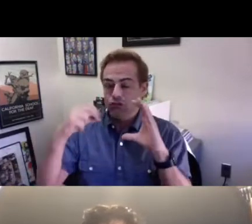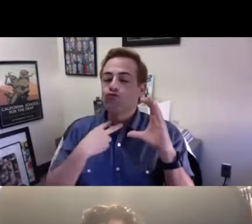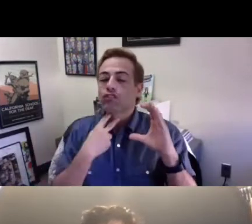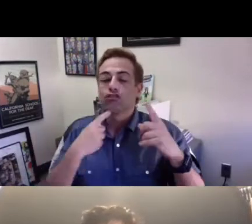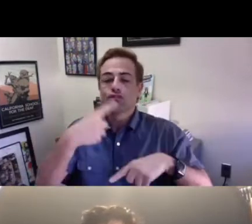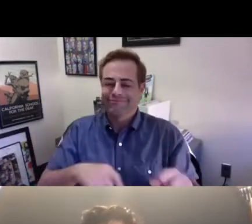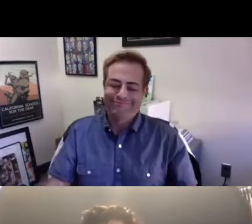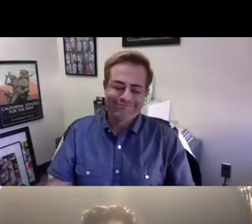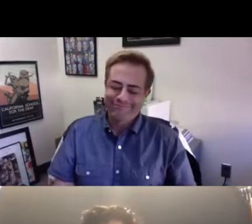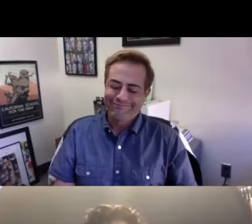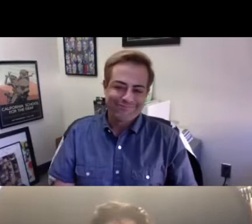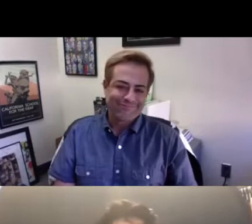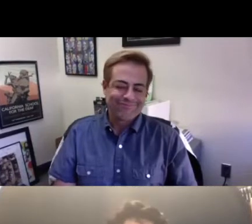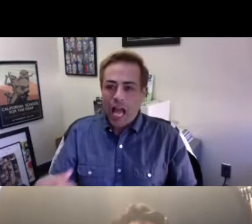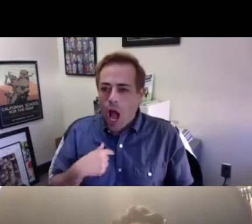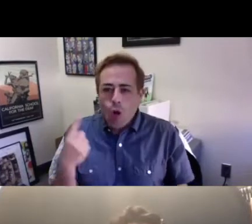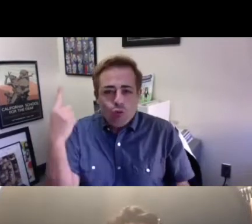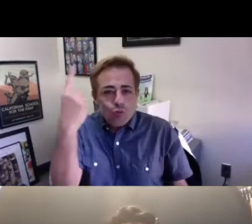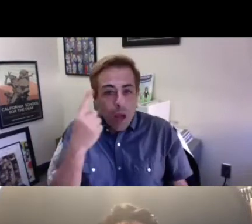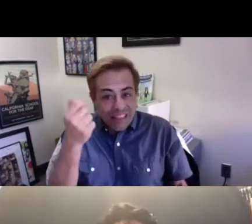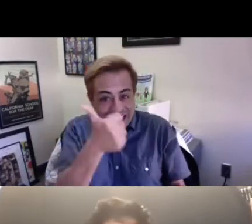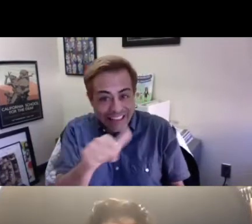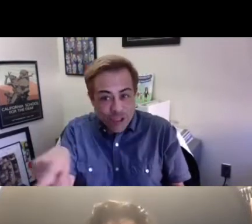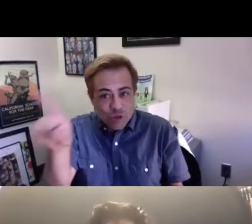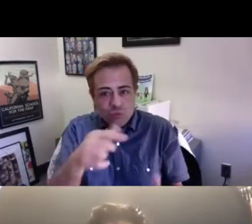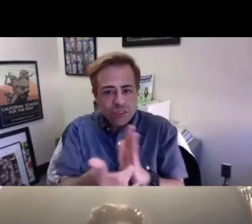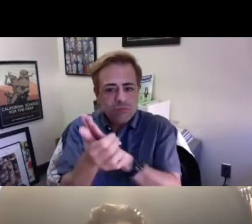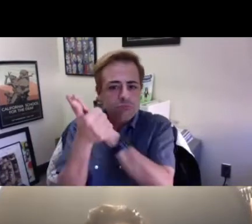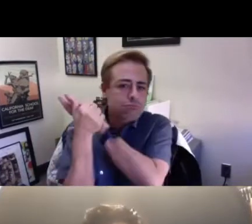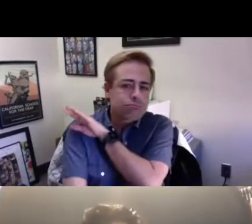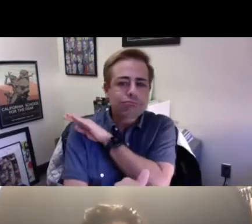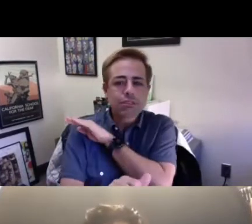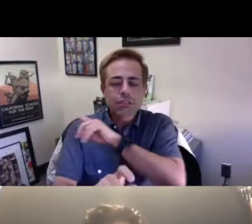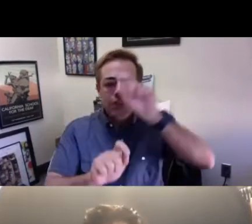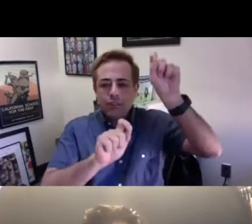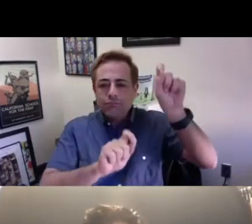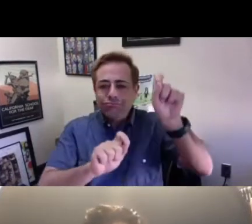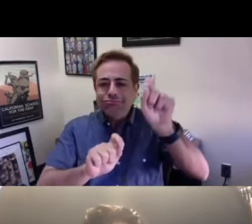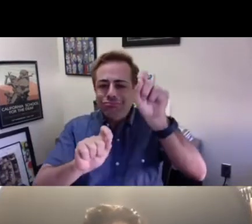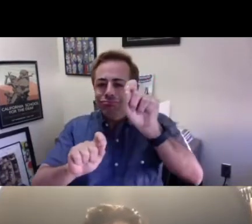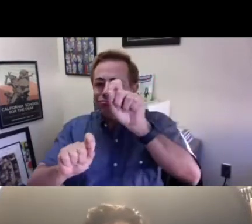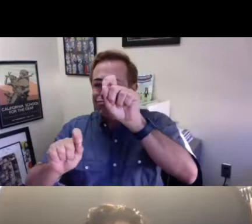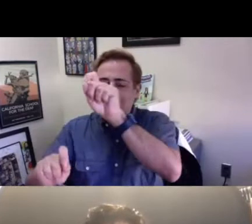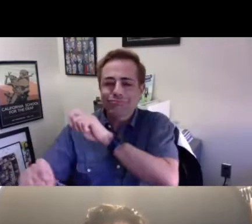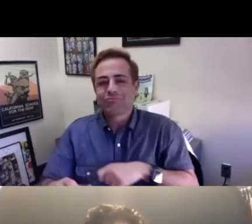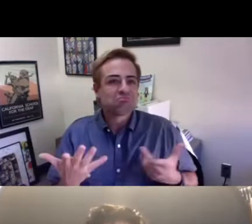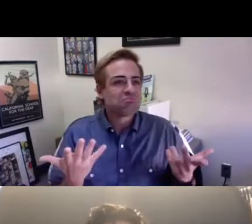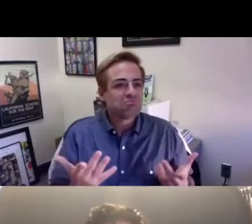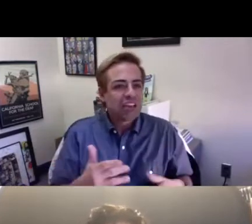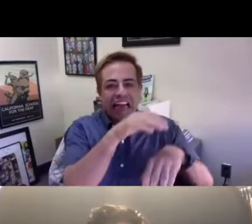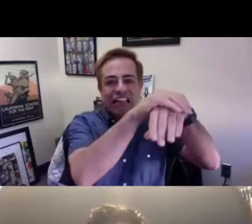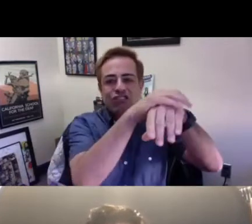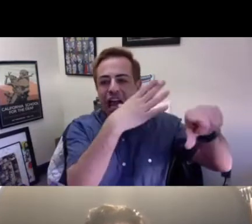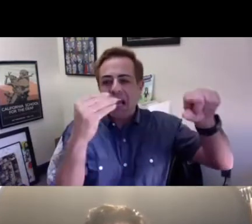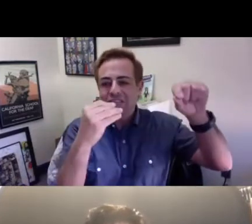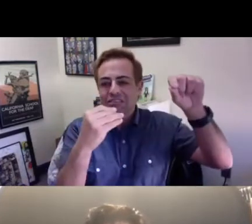or simultaneous communication, meaning using the voice and signing at the same time. I wonder if any one of you, maybe, can